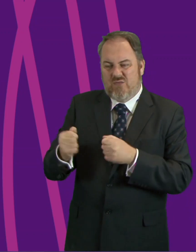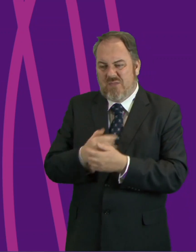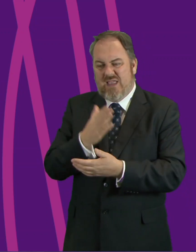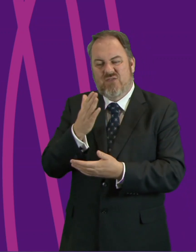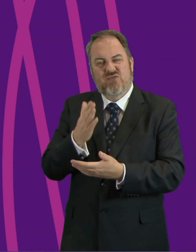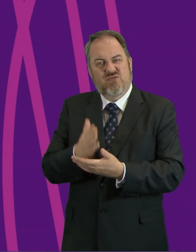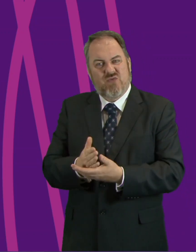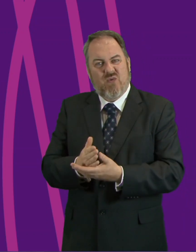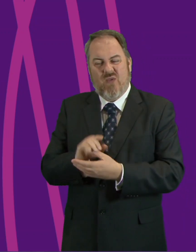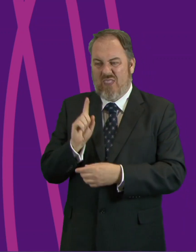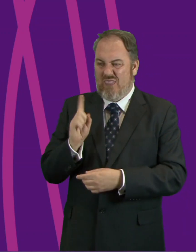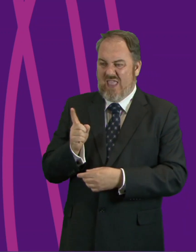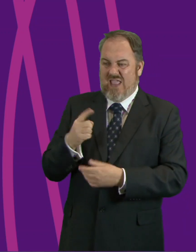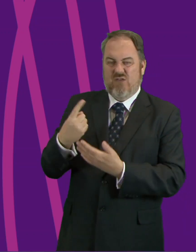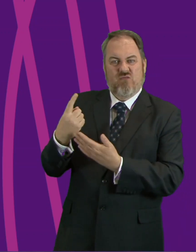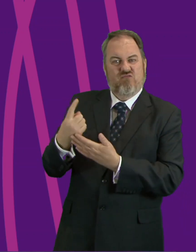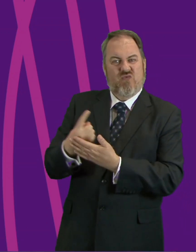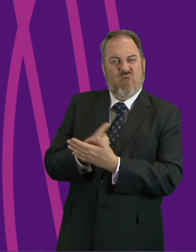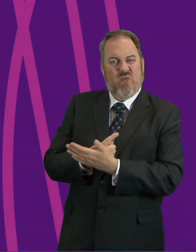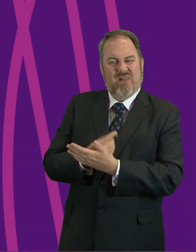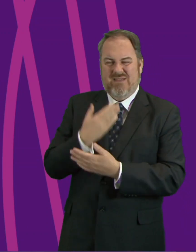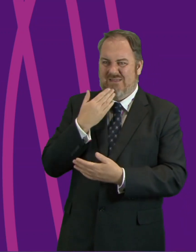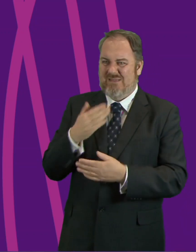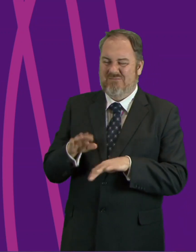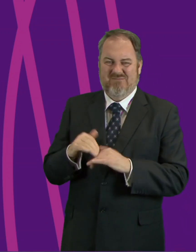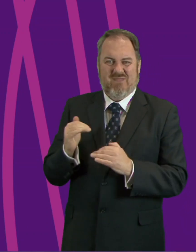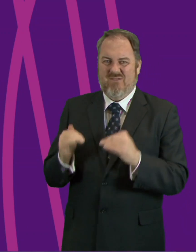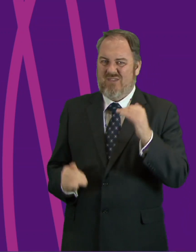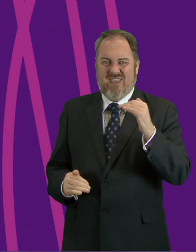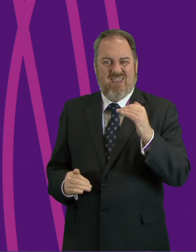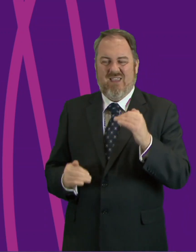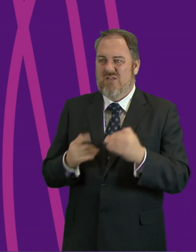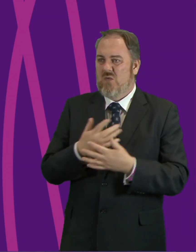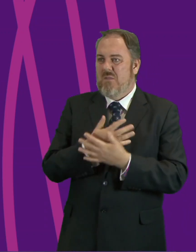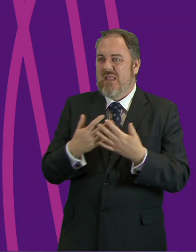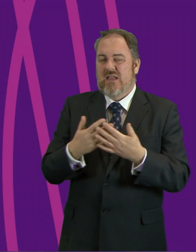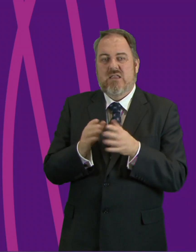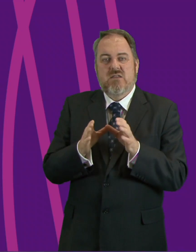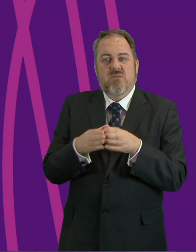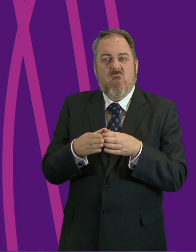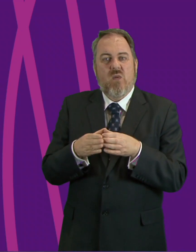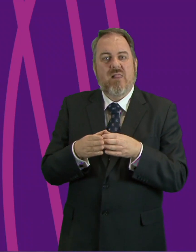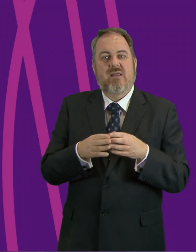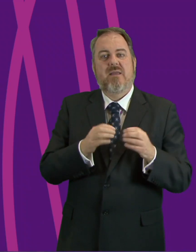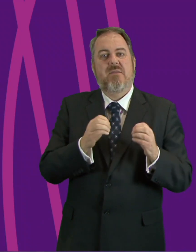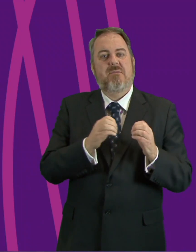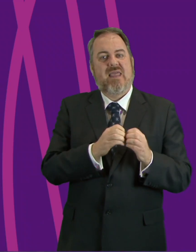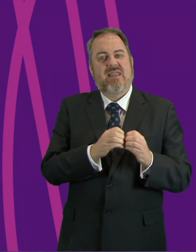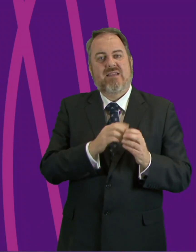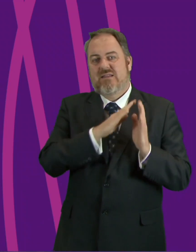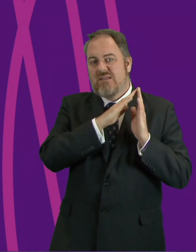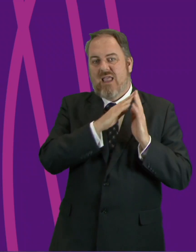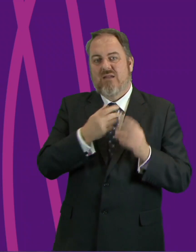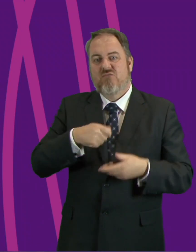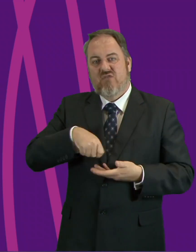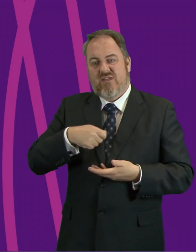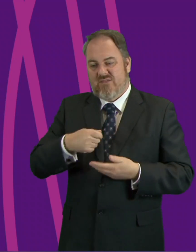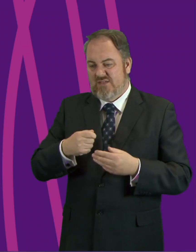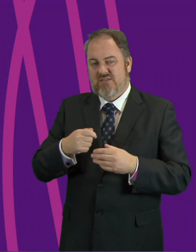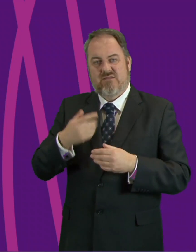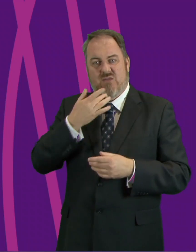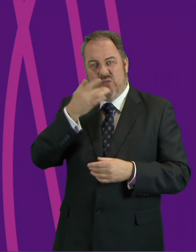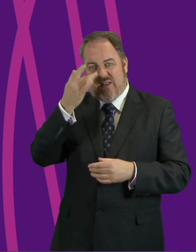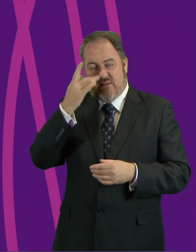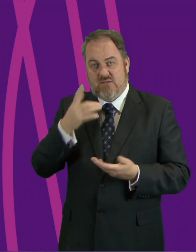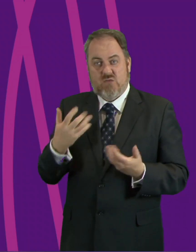account requirement, which is clearly a huge stumbling block for small B&Bs applying for the grant they need?